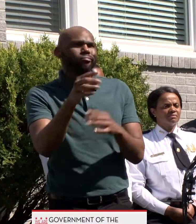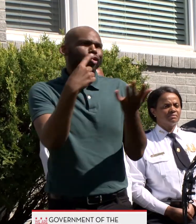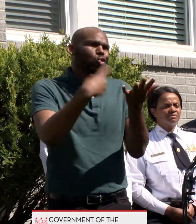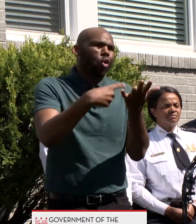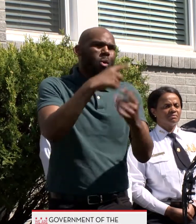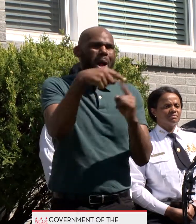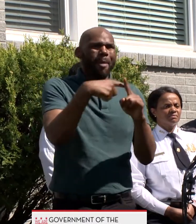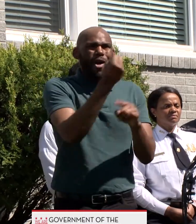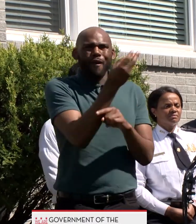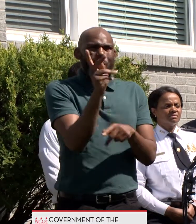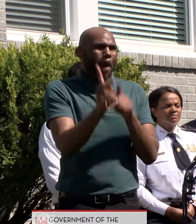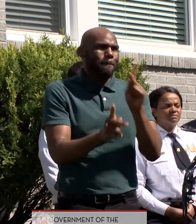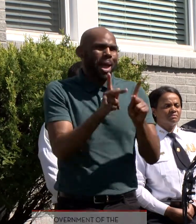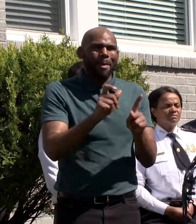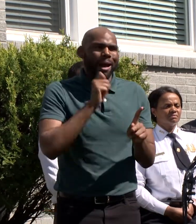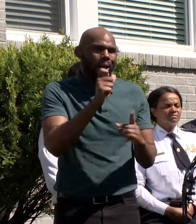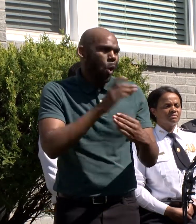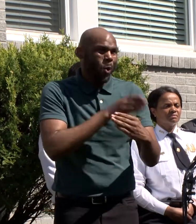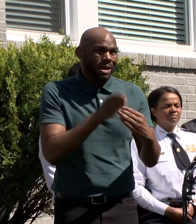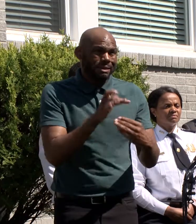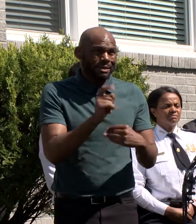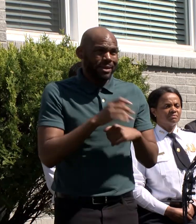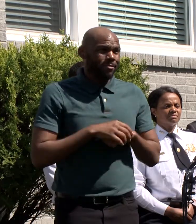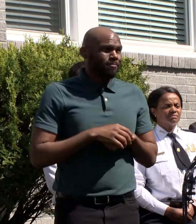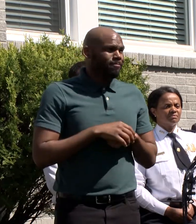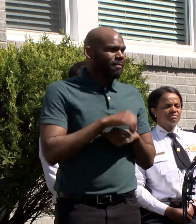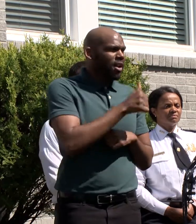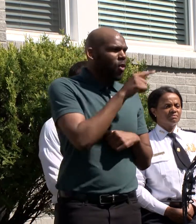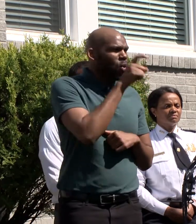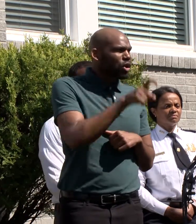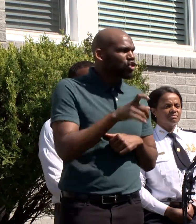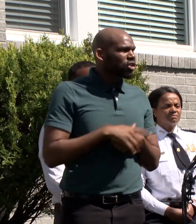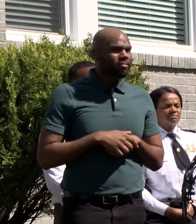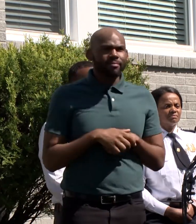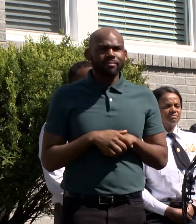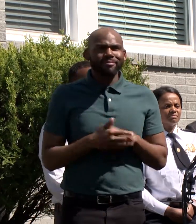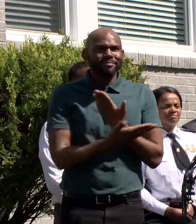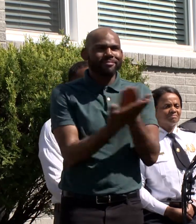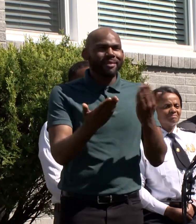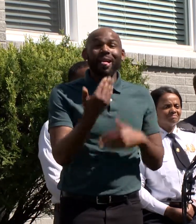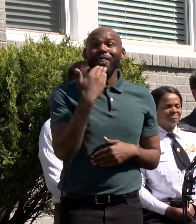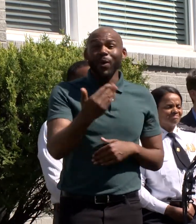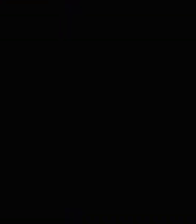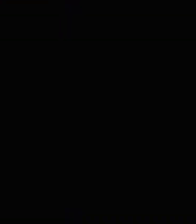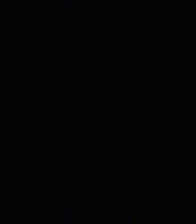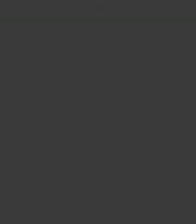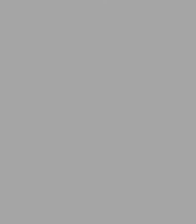Anything else? Thank you.